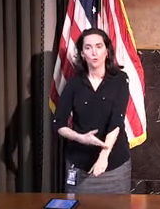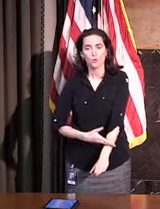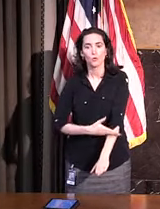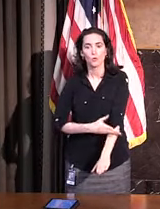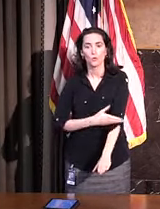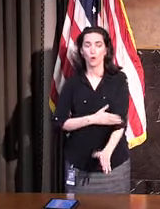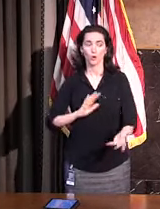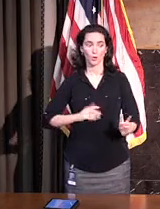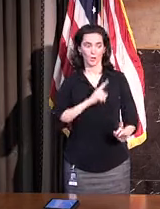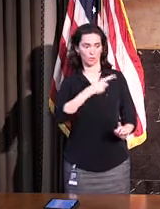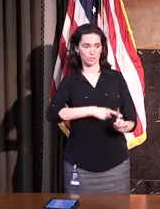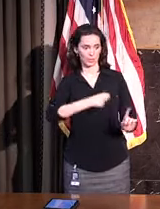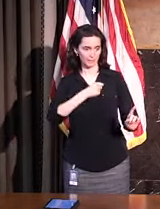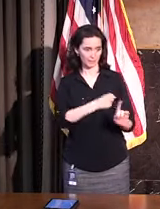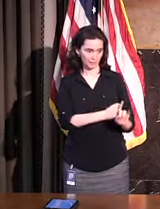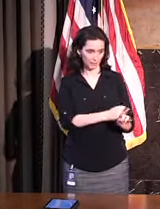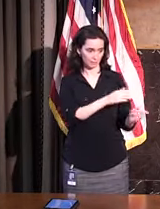case a year ago.